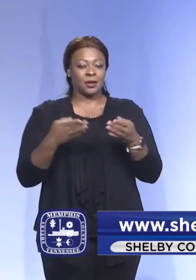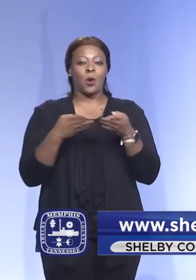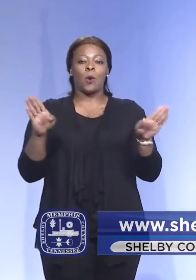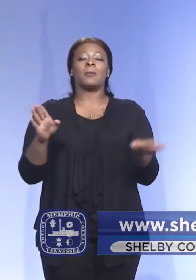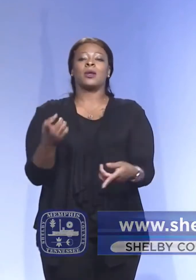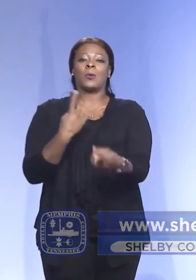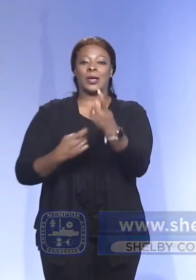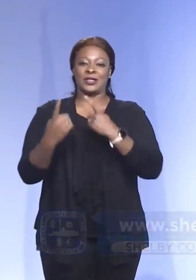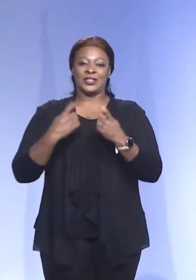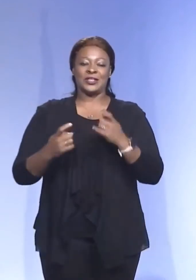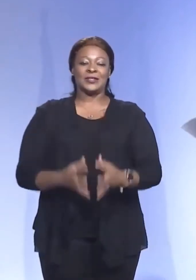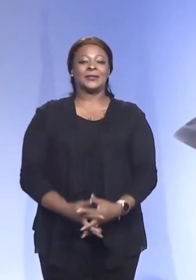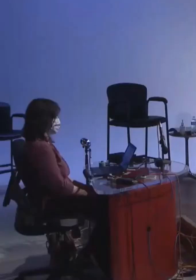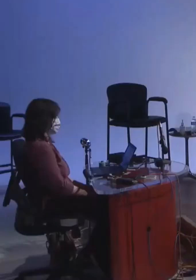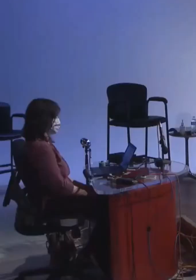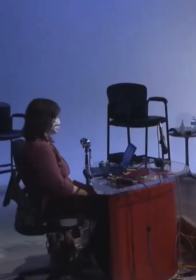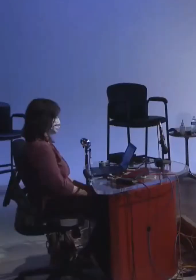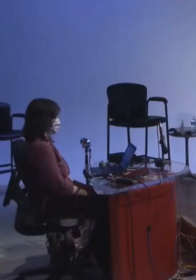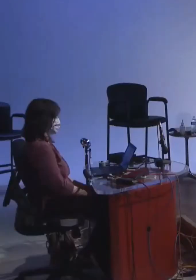for questions.